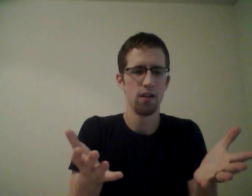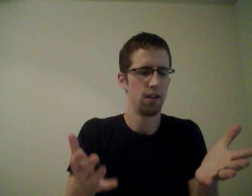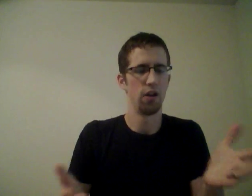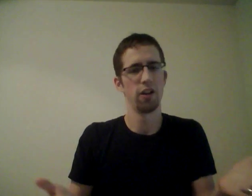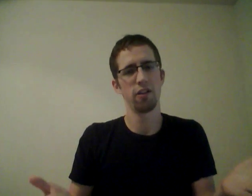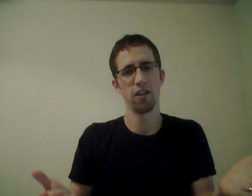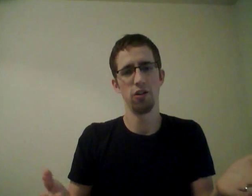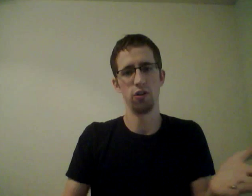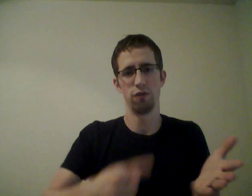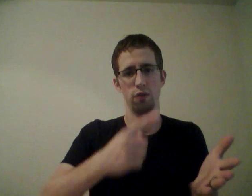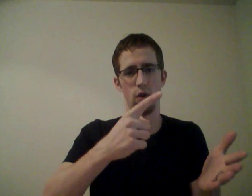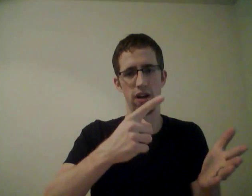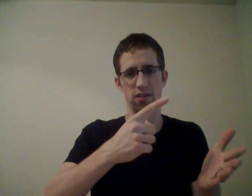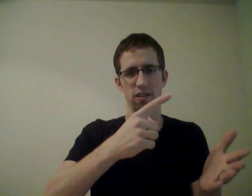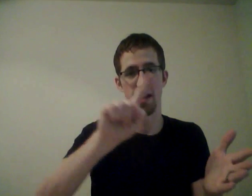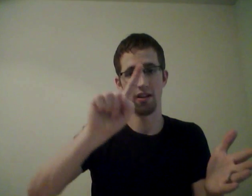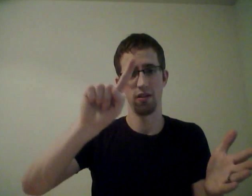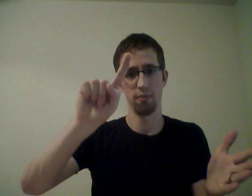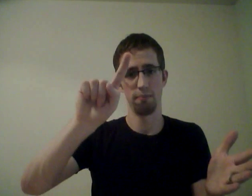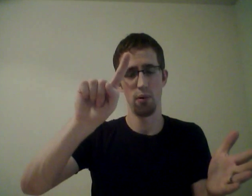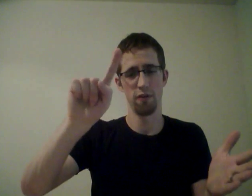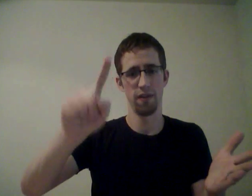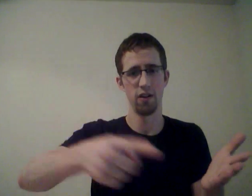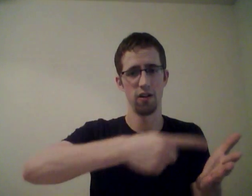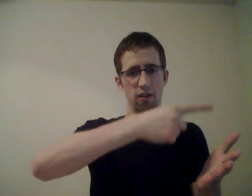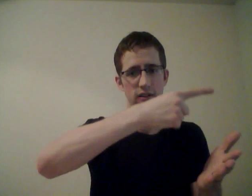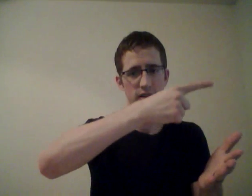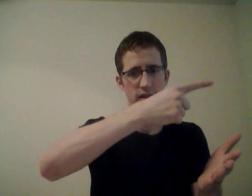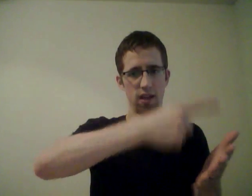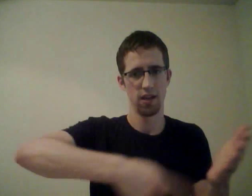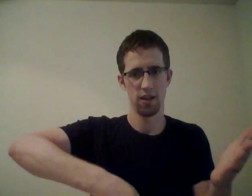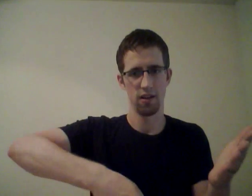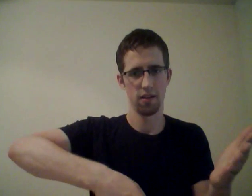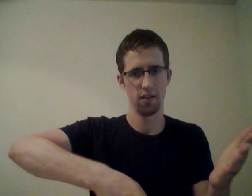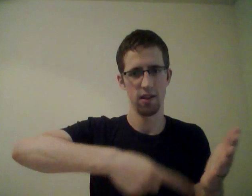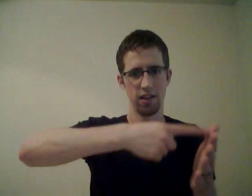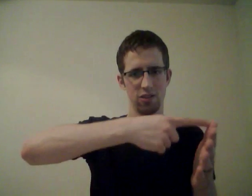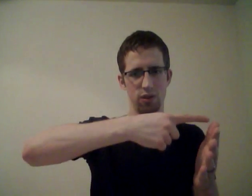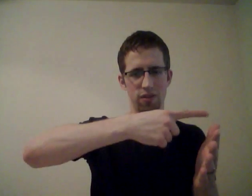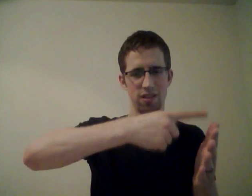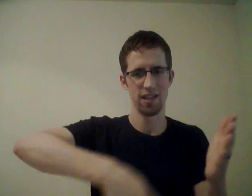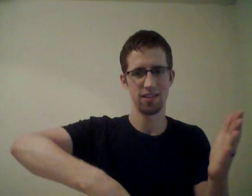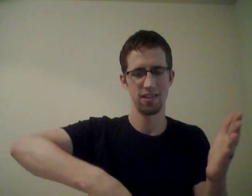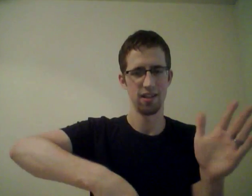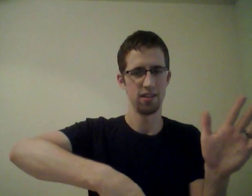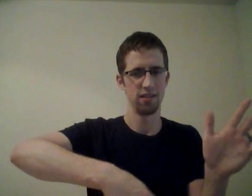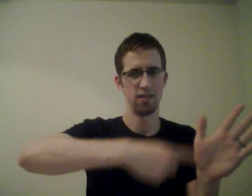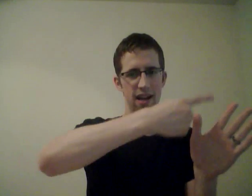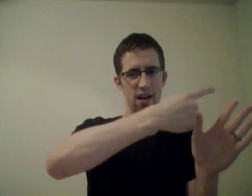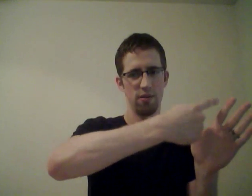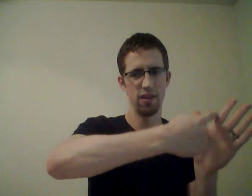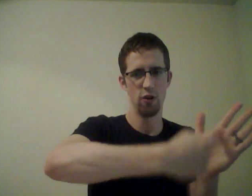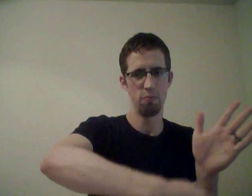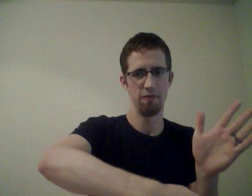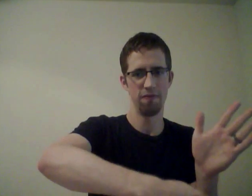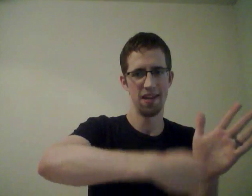Now another thing you can do for what is to take pointer finger and sort of slice it down the open face